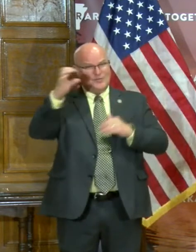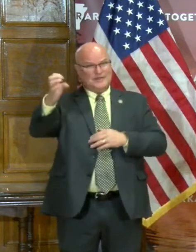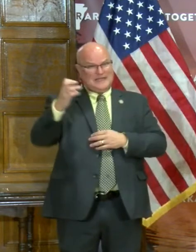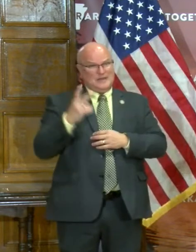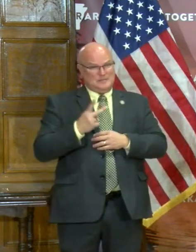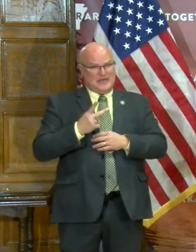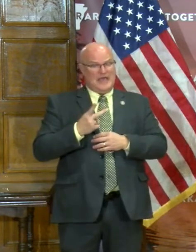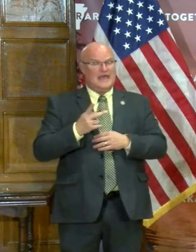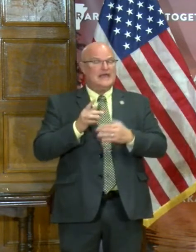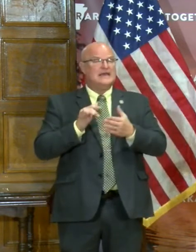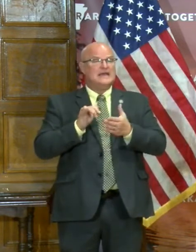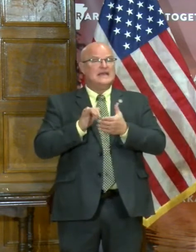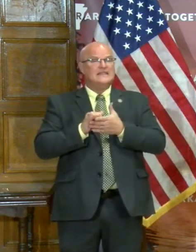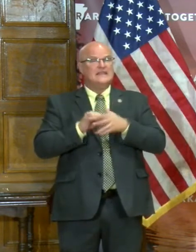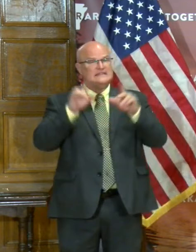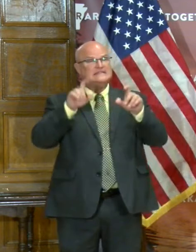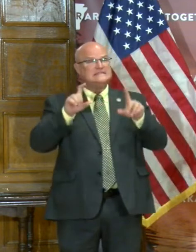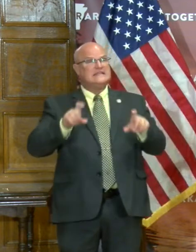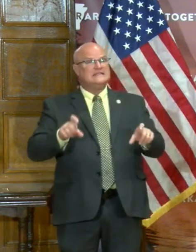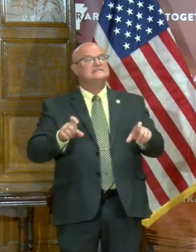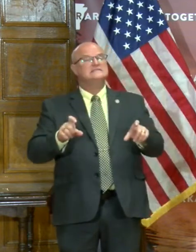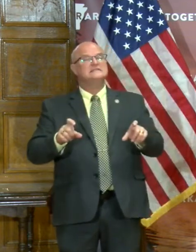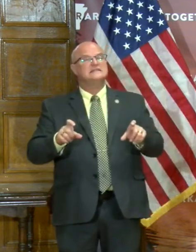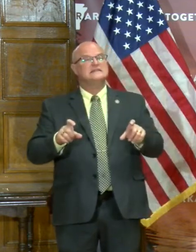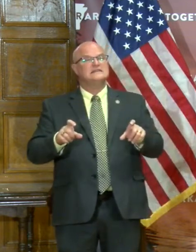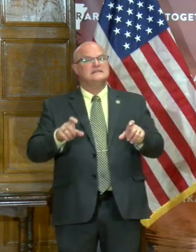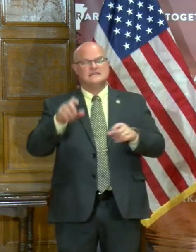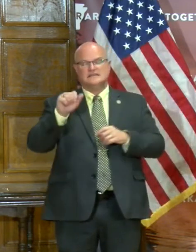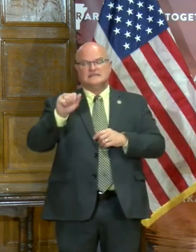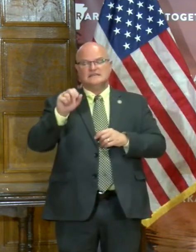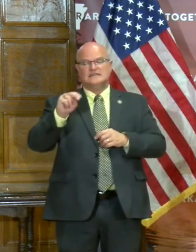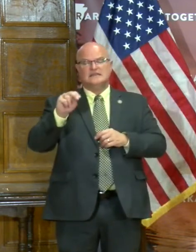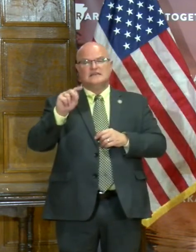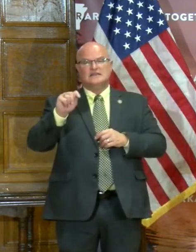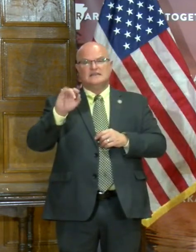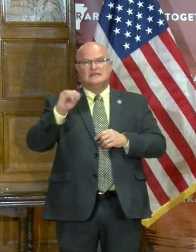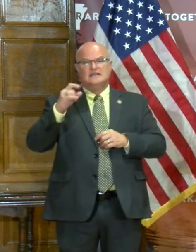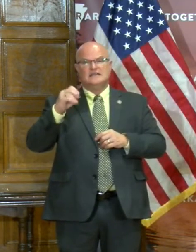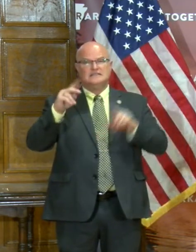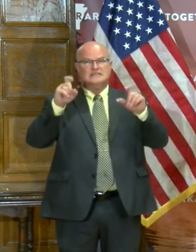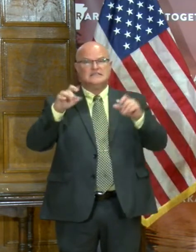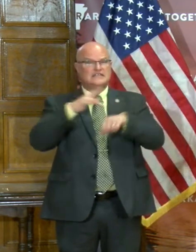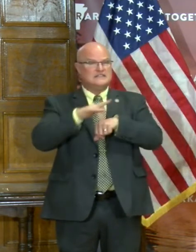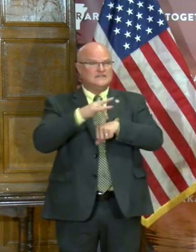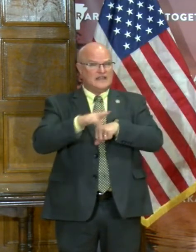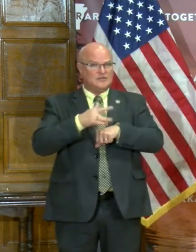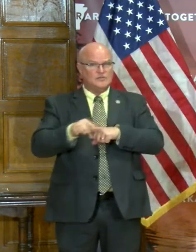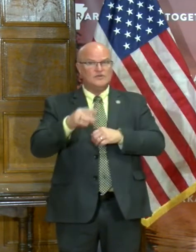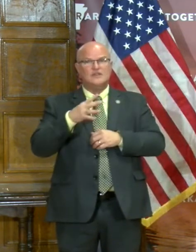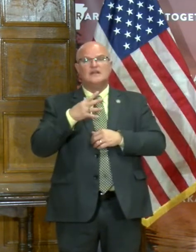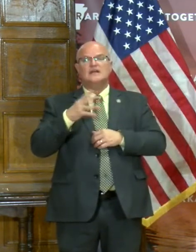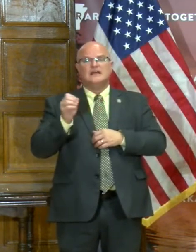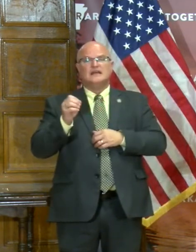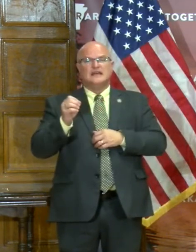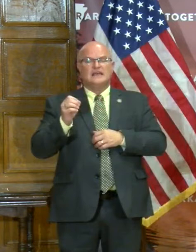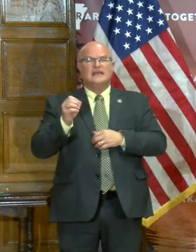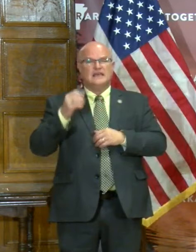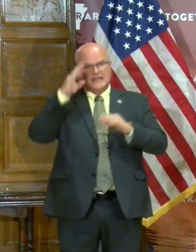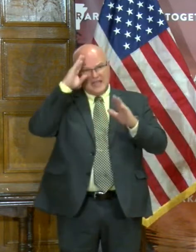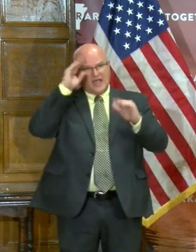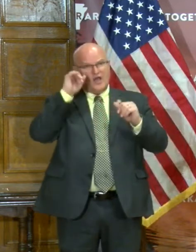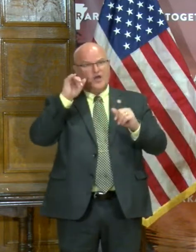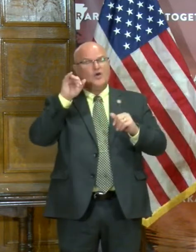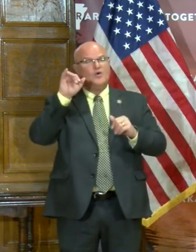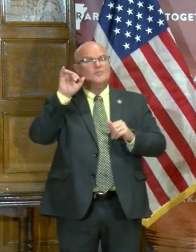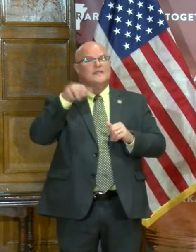back that they get tested. There's antigen tests that are available, and I hope that